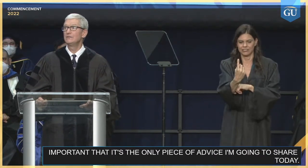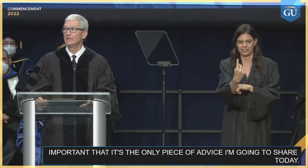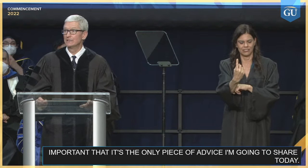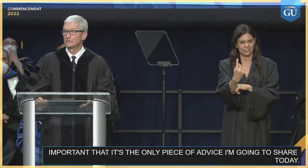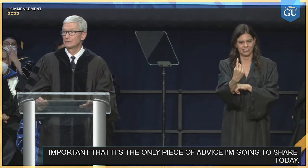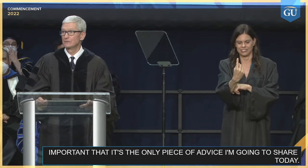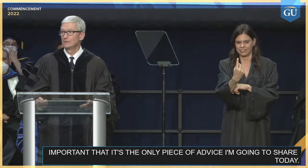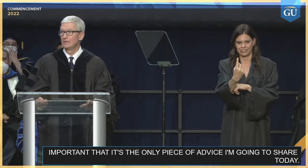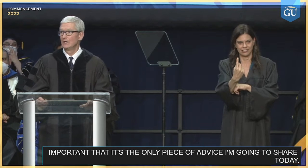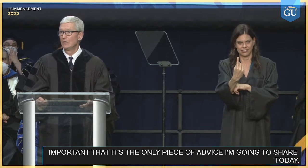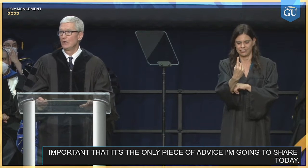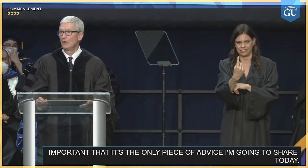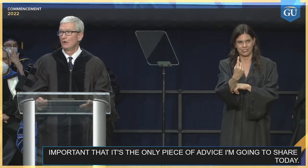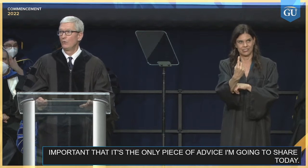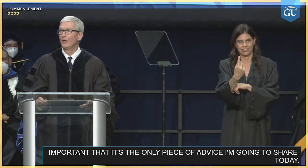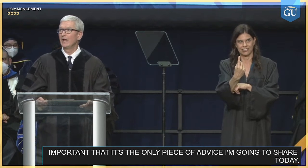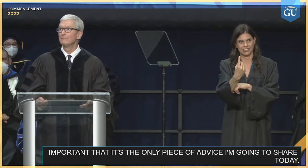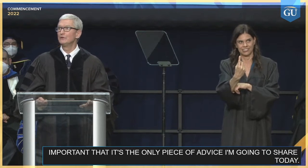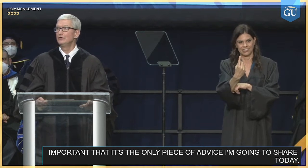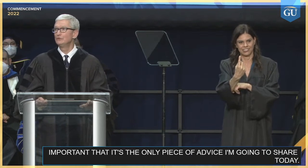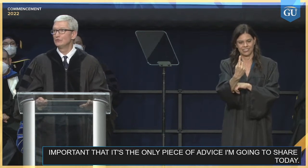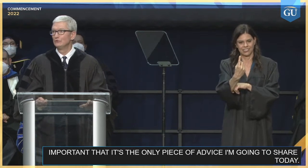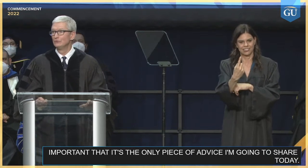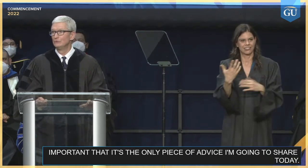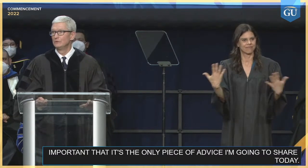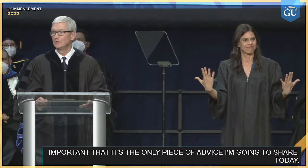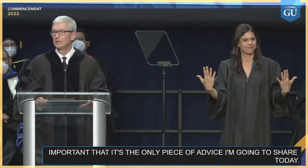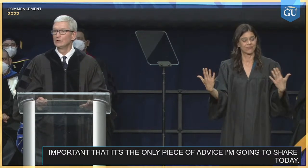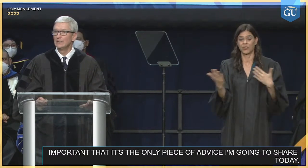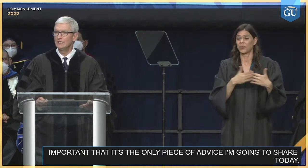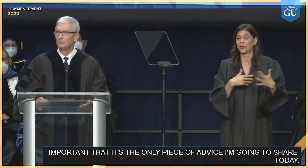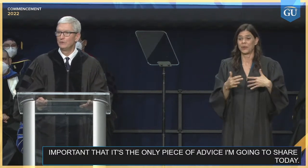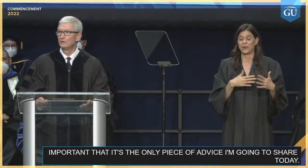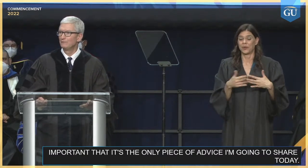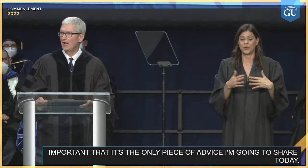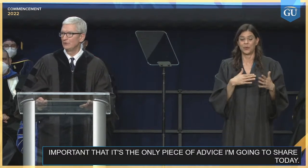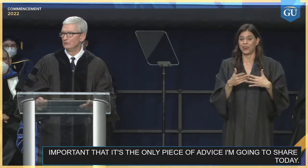this: whatever you do, lead with your values.